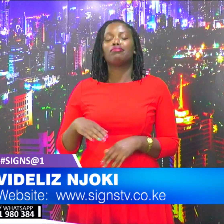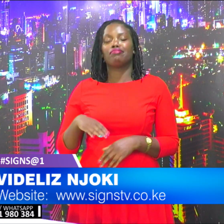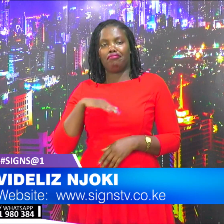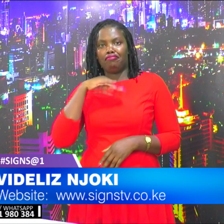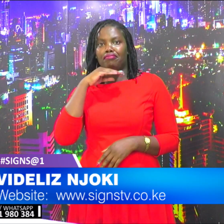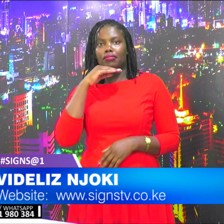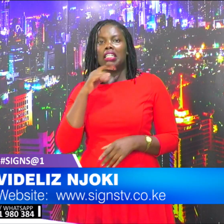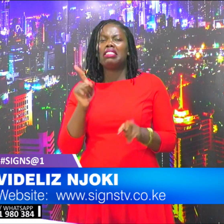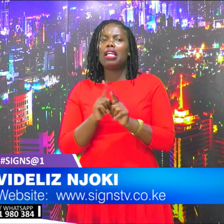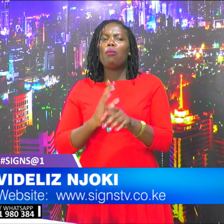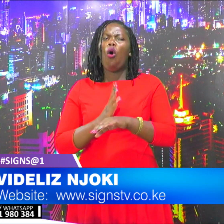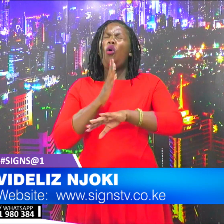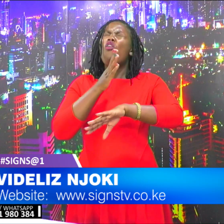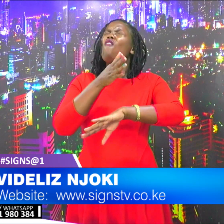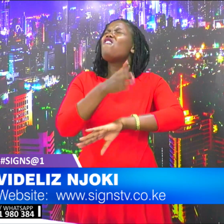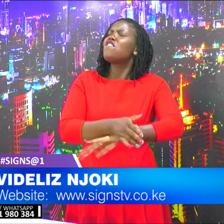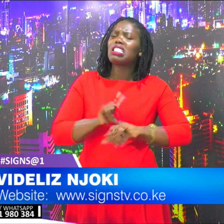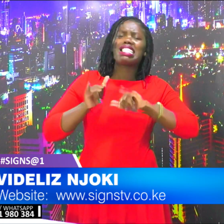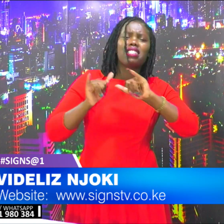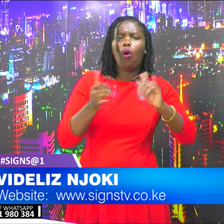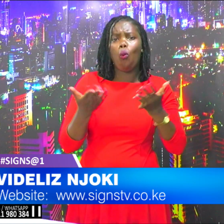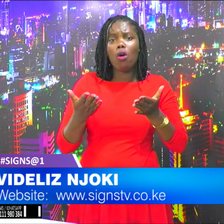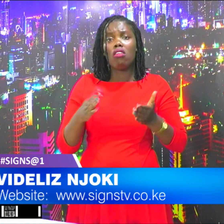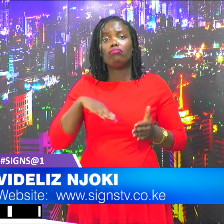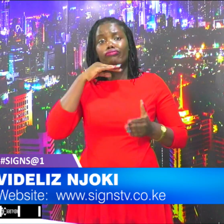They said that it was unfortunate that